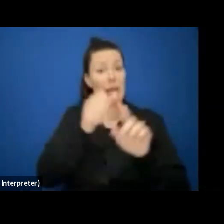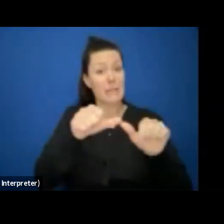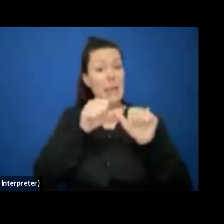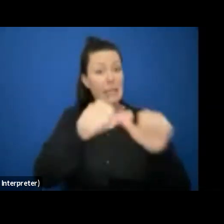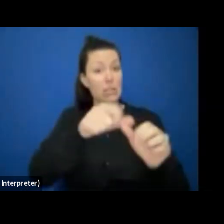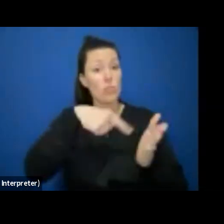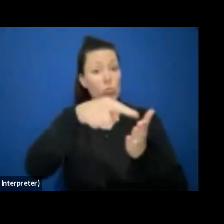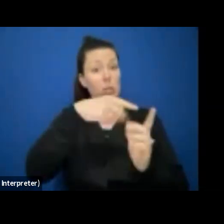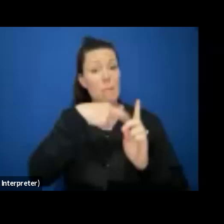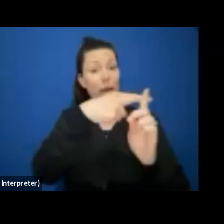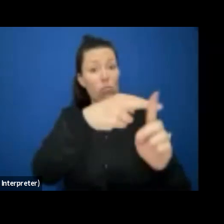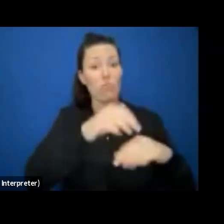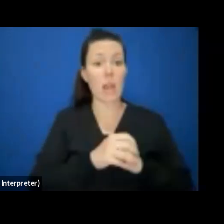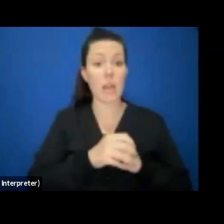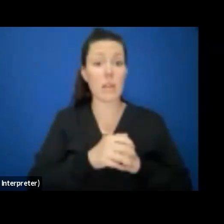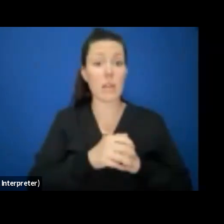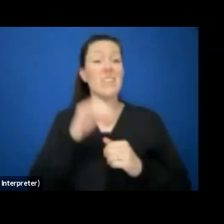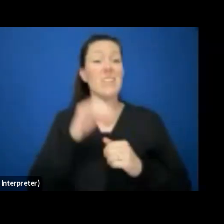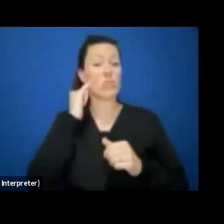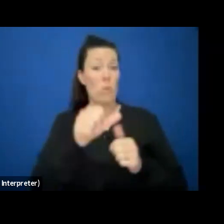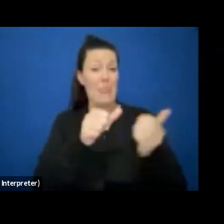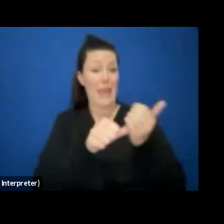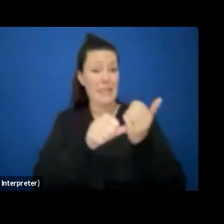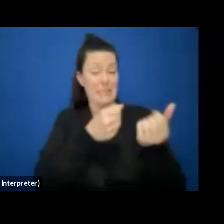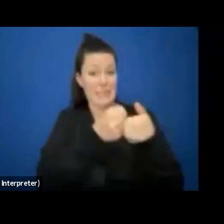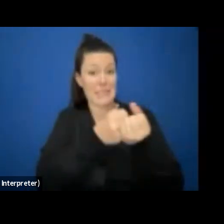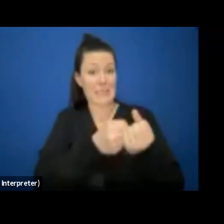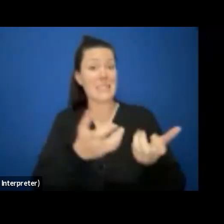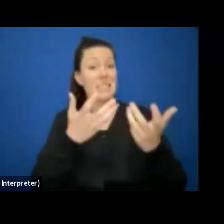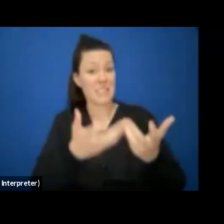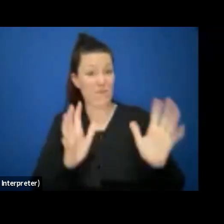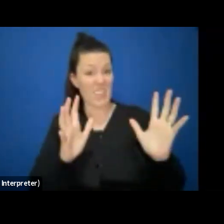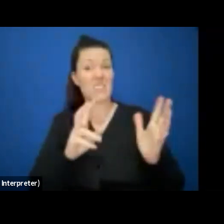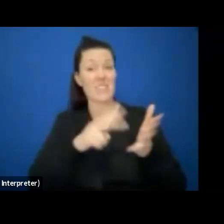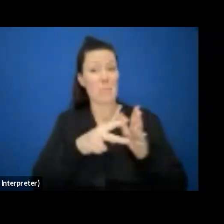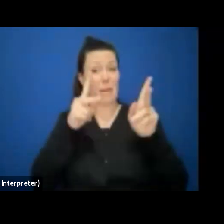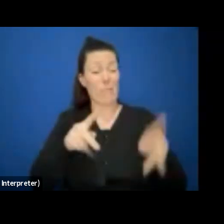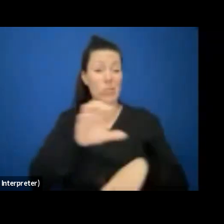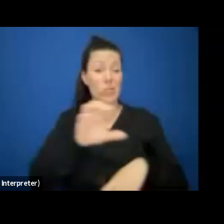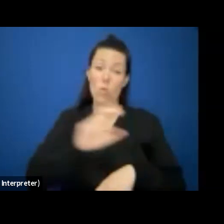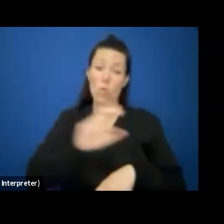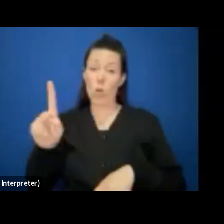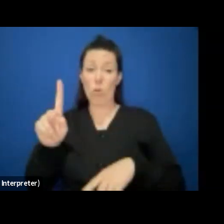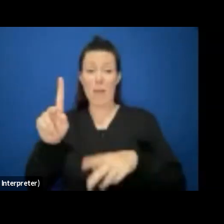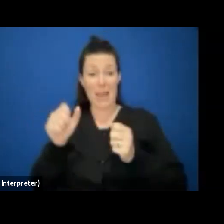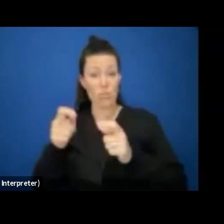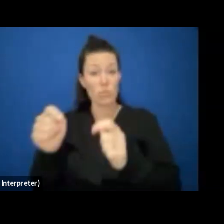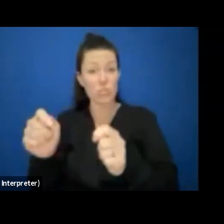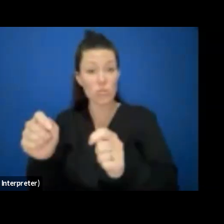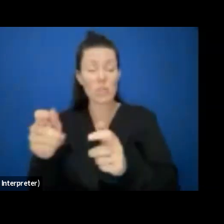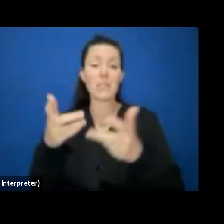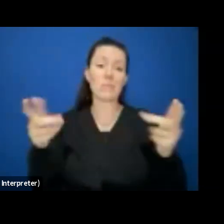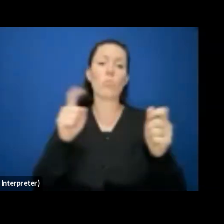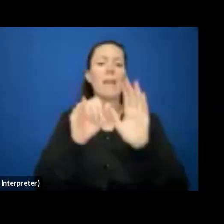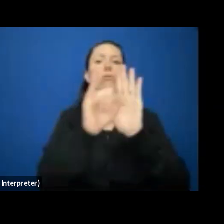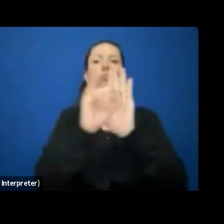Or after the assistance ends, are they going back to the streets? So we needed to identify all of those barriers.